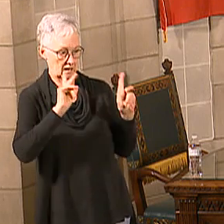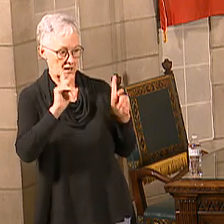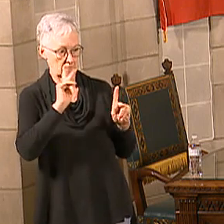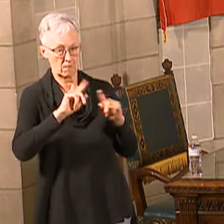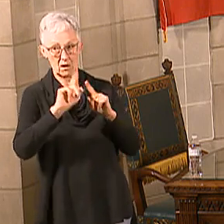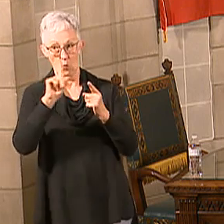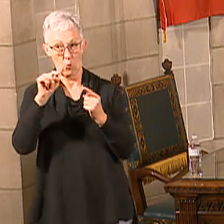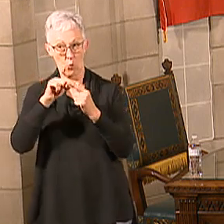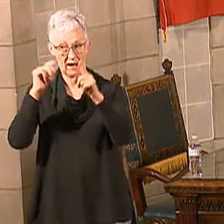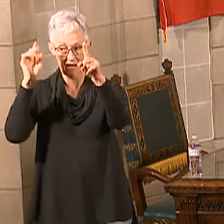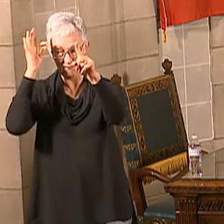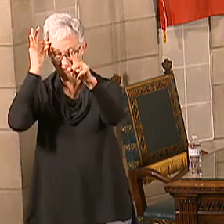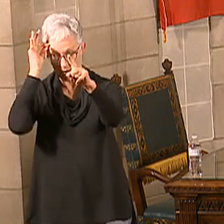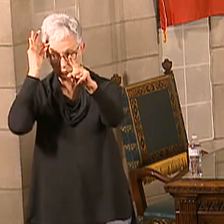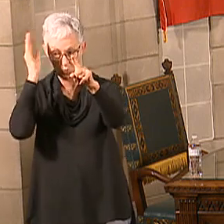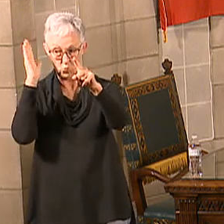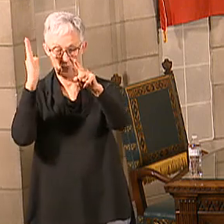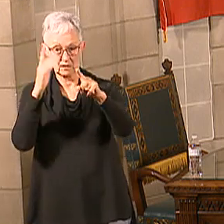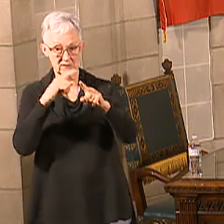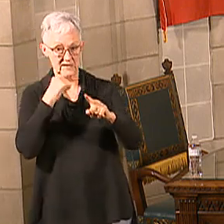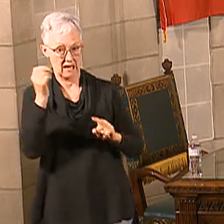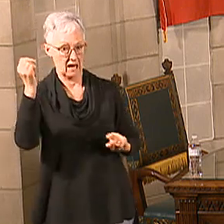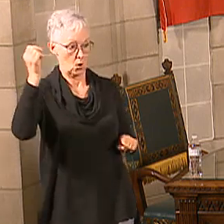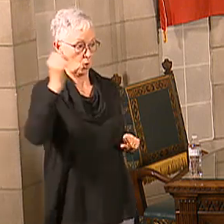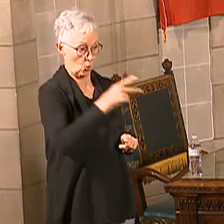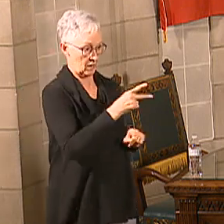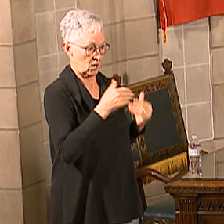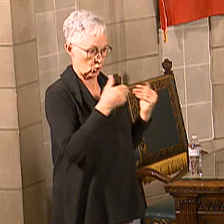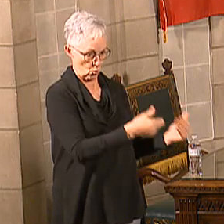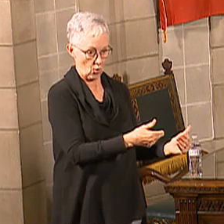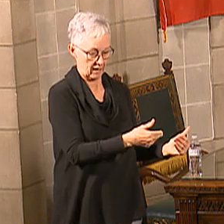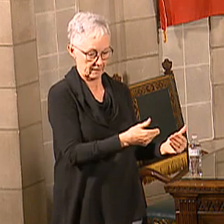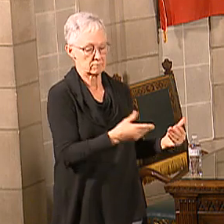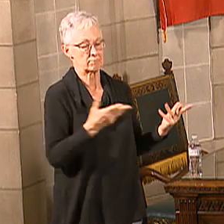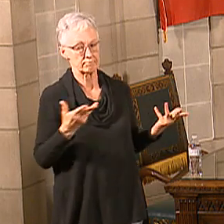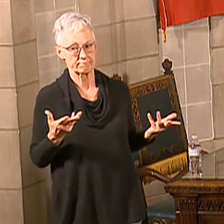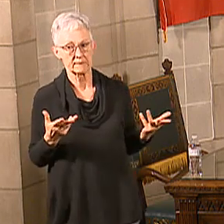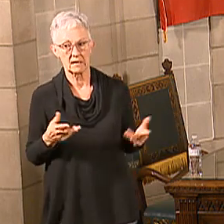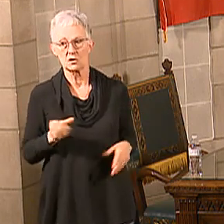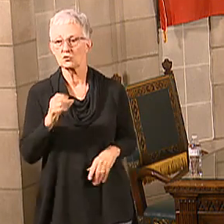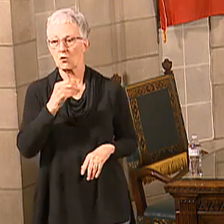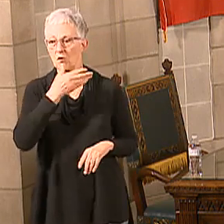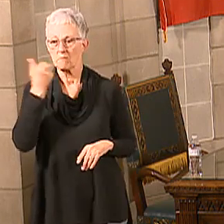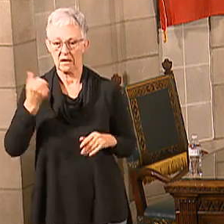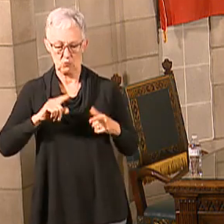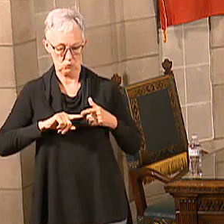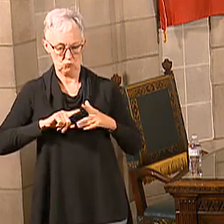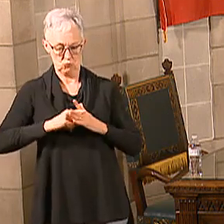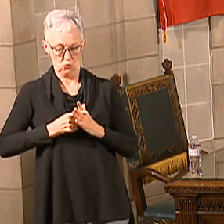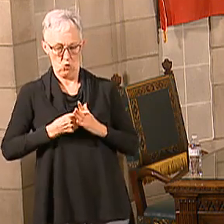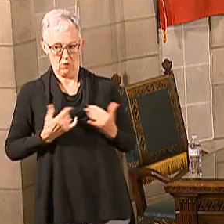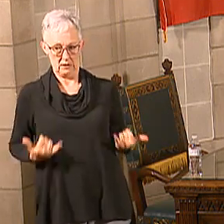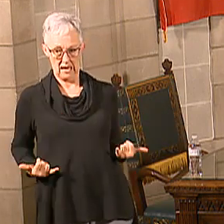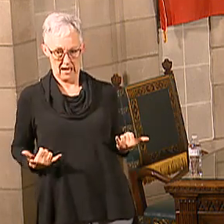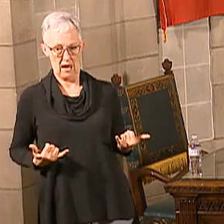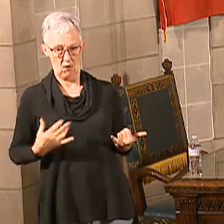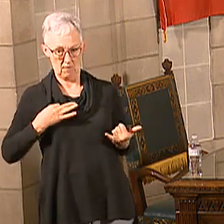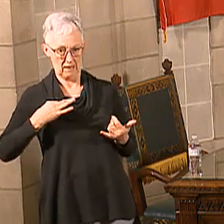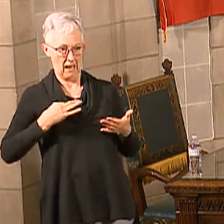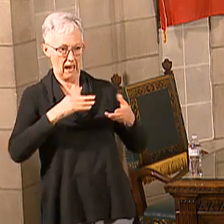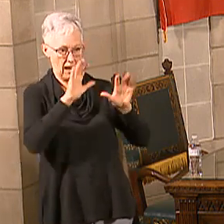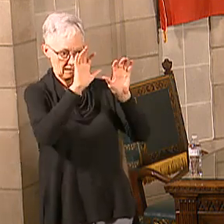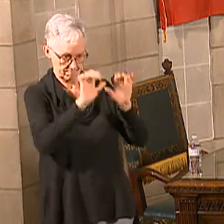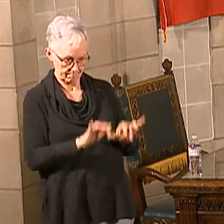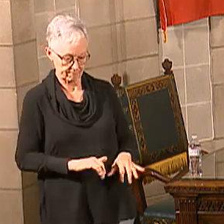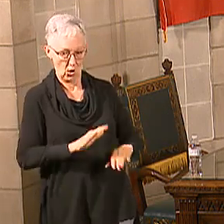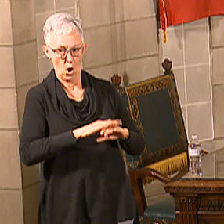still be determined. But if you apply this week and start the process, you'll be eligible going back to this week. And